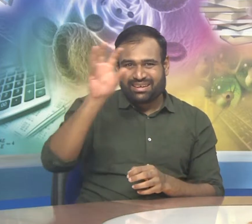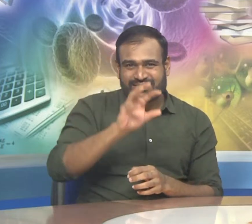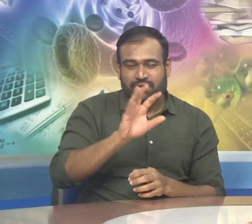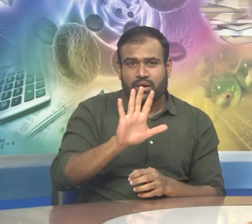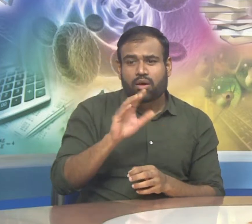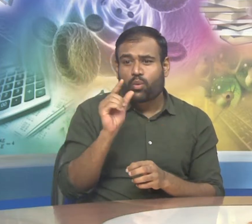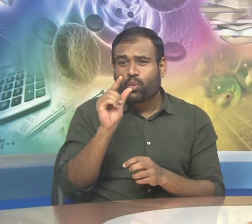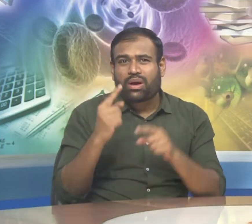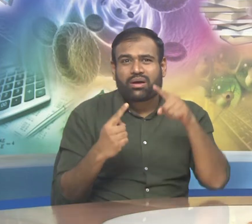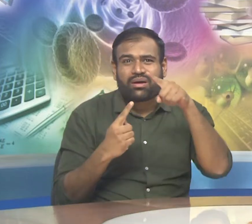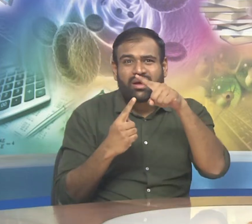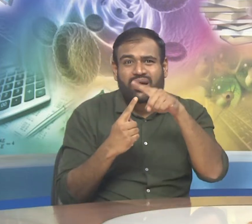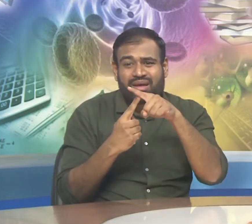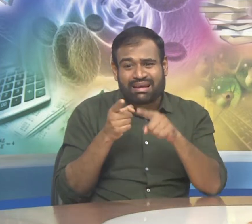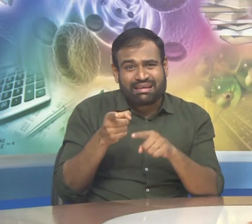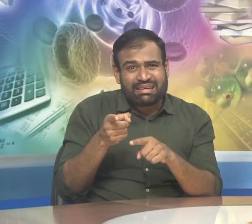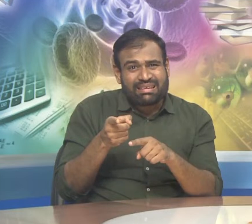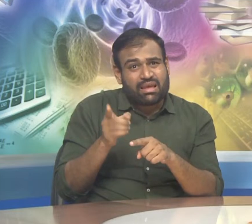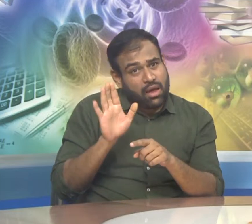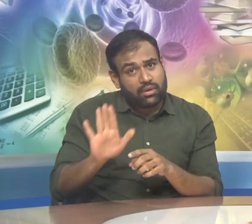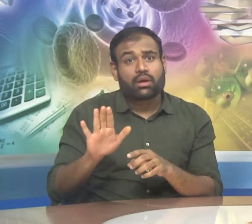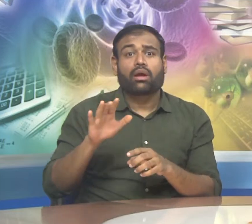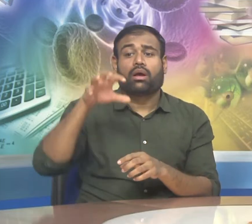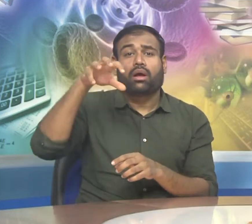In other examples, Delhi,